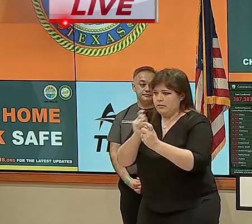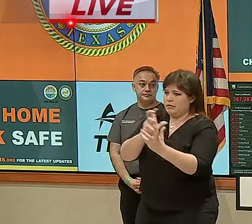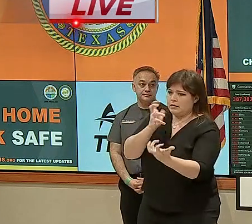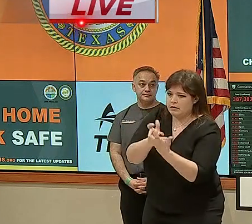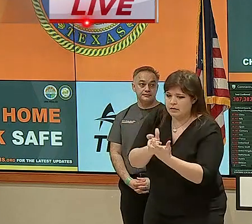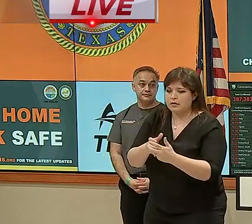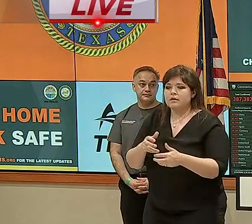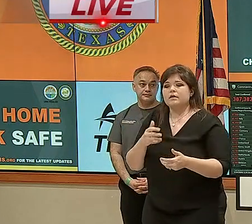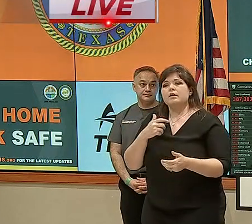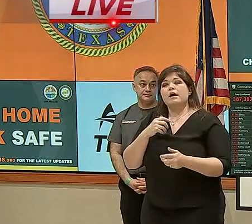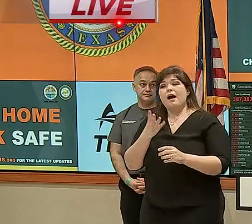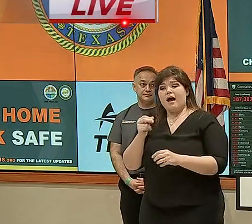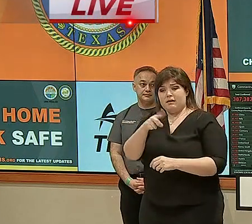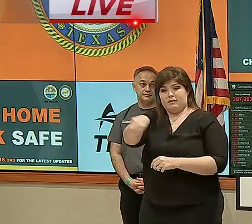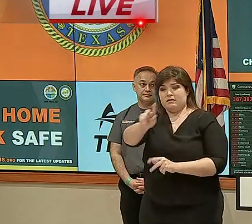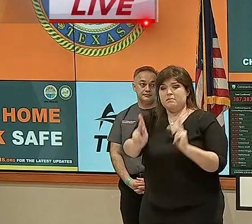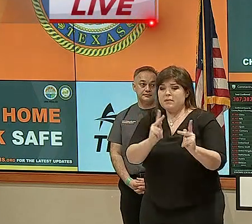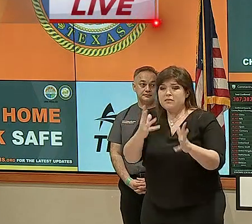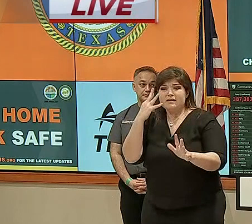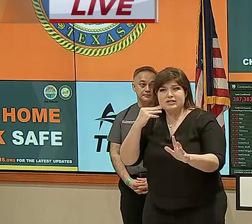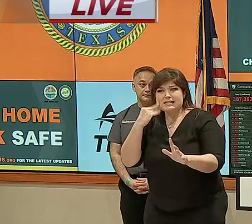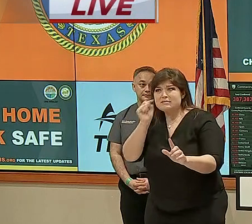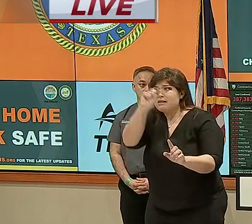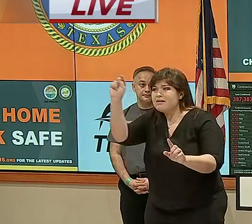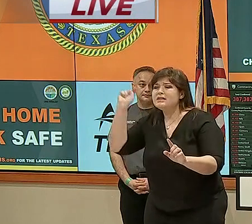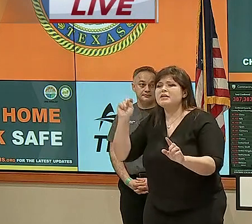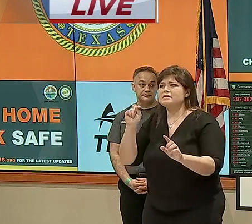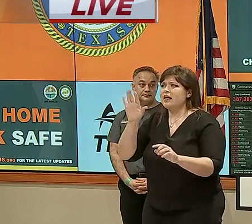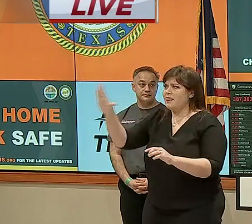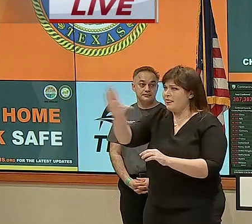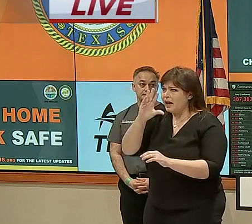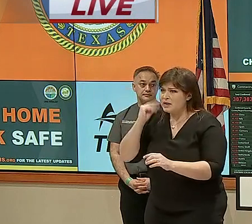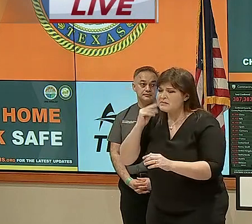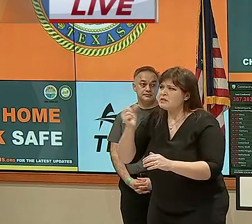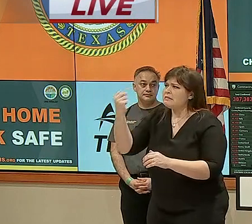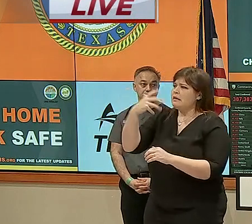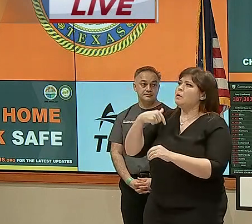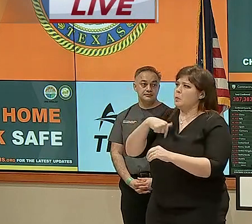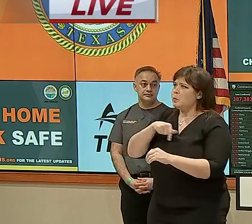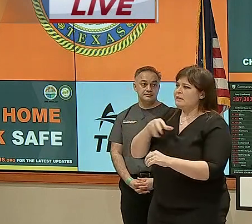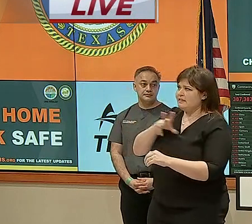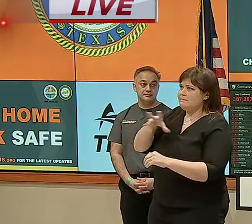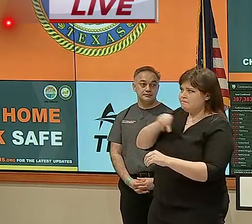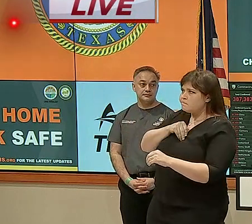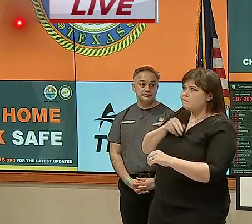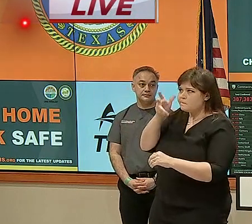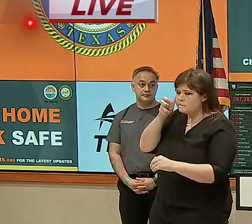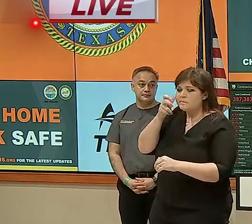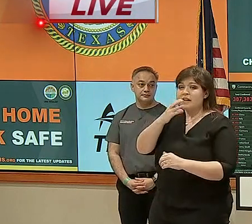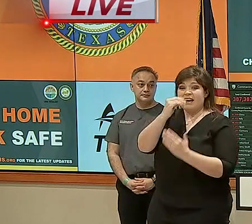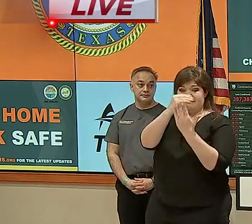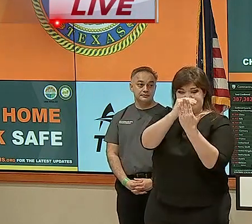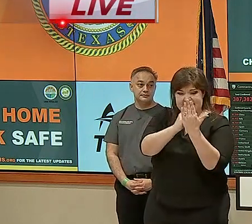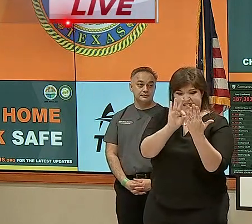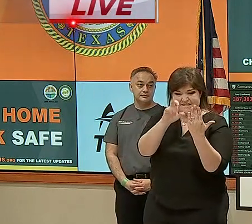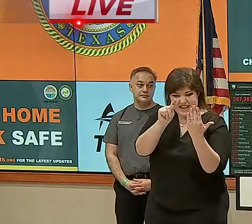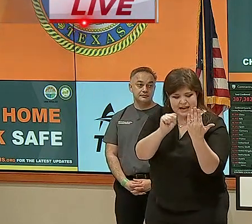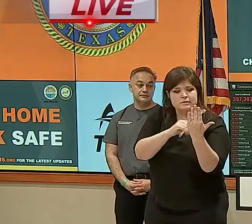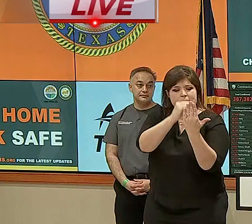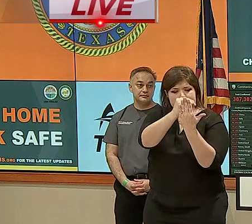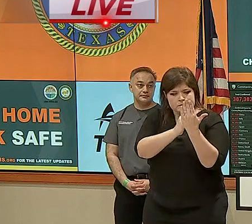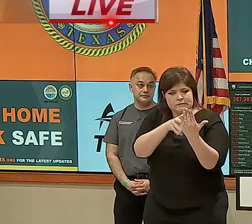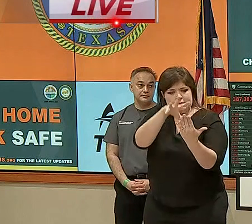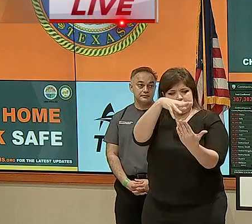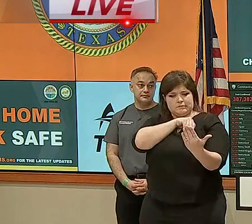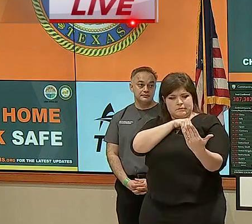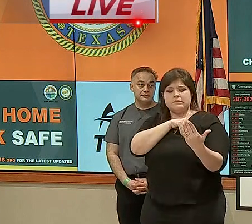it based on the needs and the facts and the science that are presented. What I do know is that you have the healthcare personnel on the